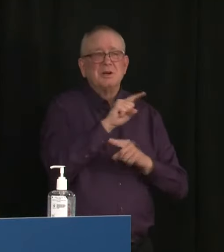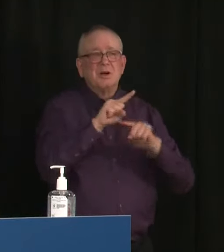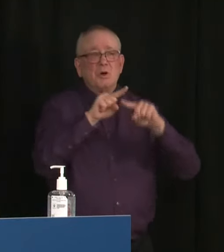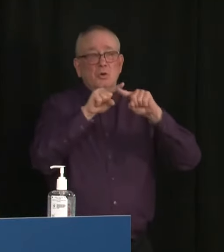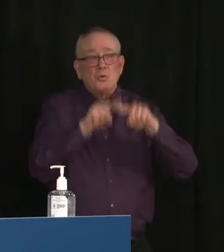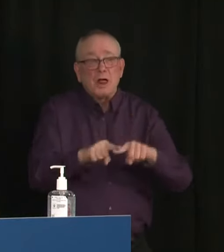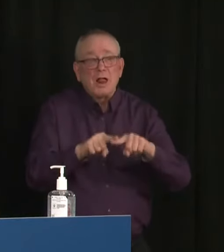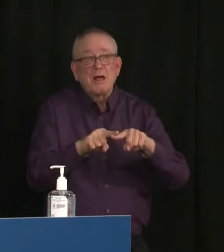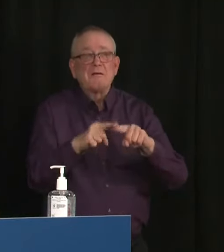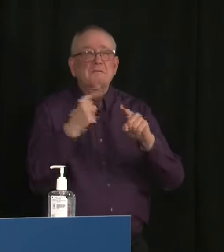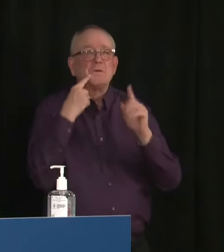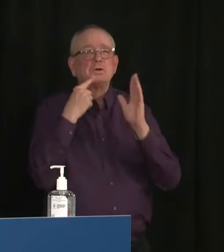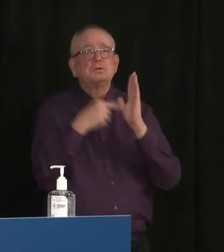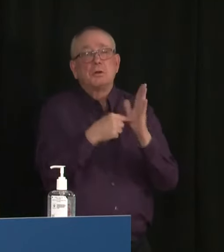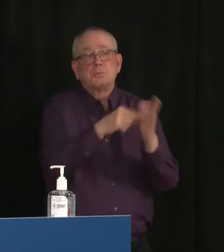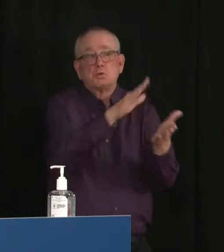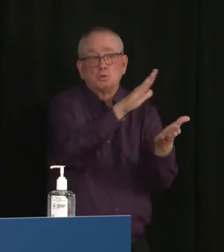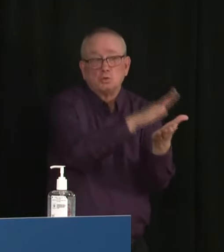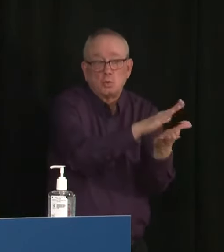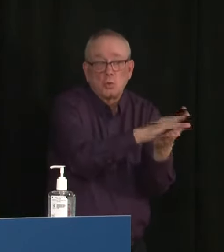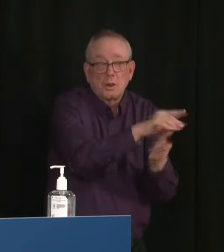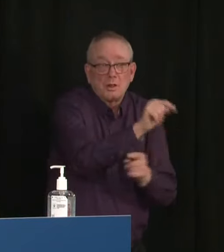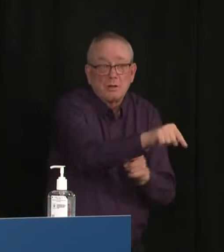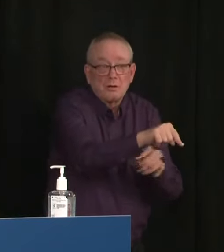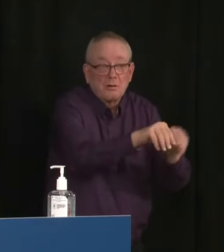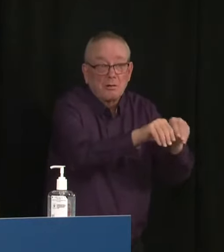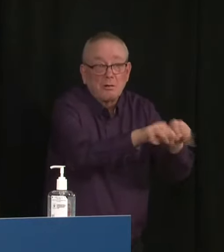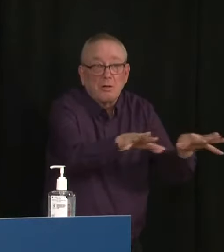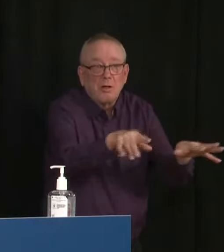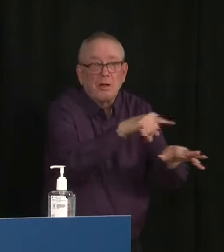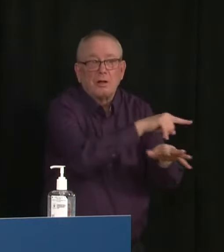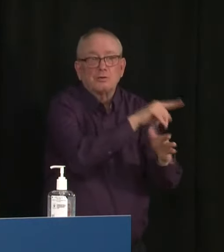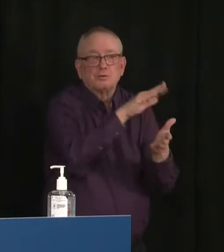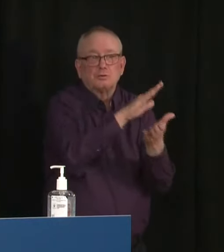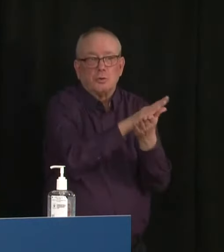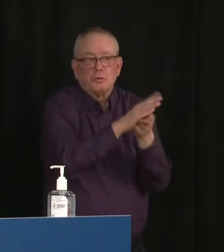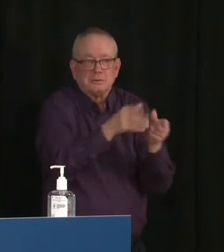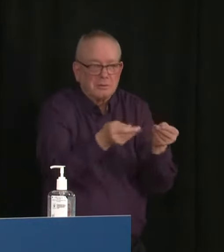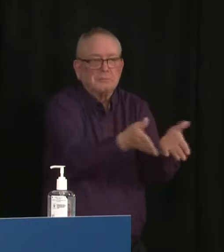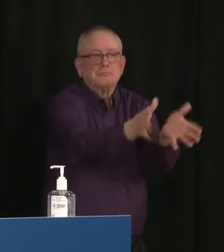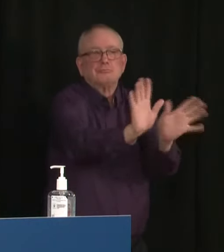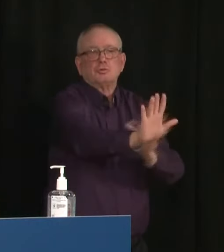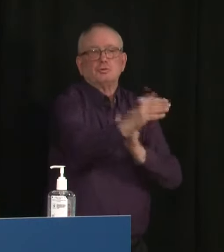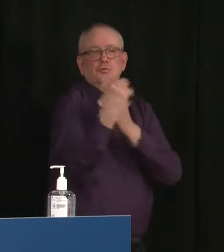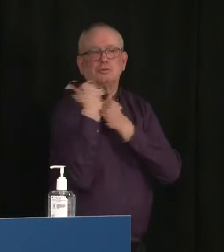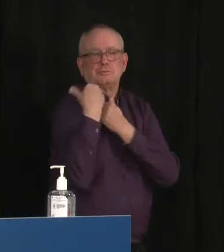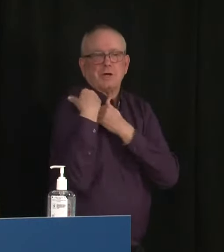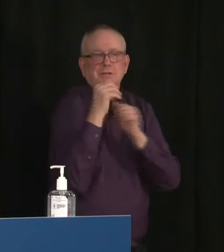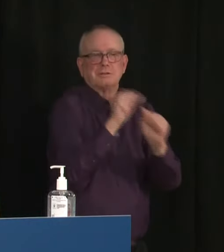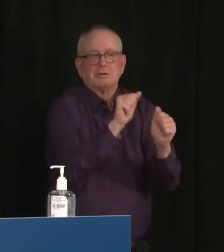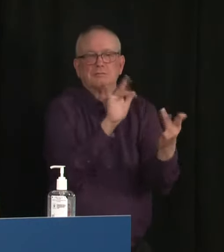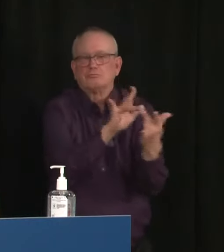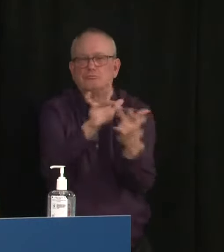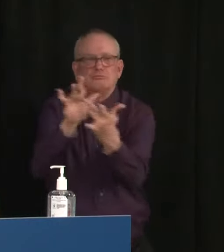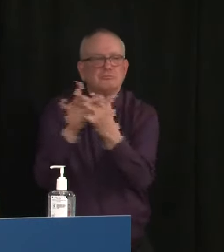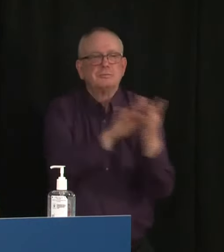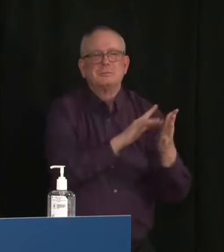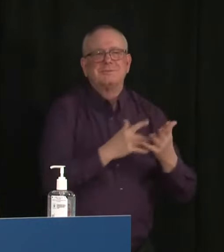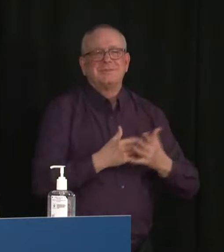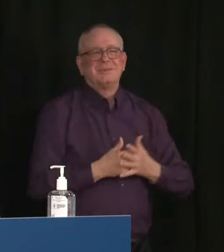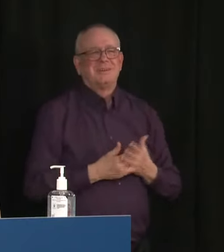this just to be expected from the rise in daily case numbers and the